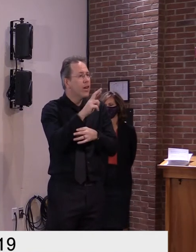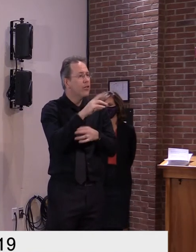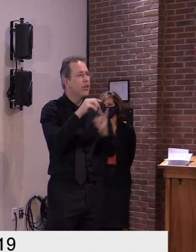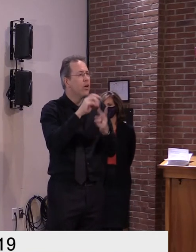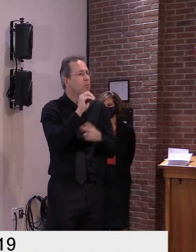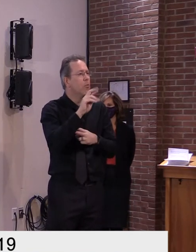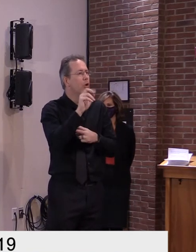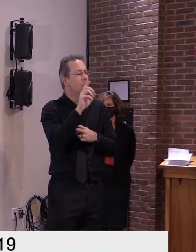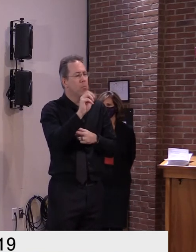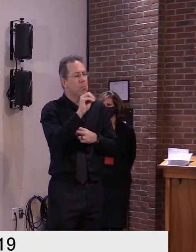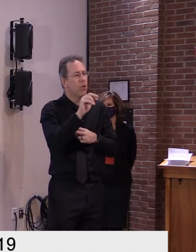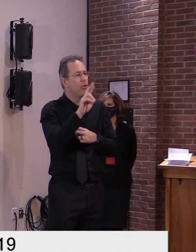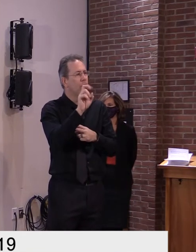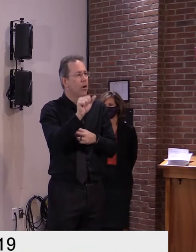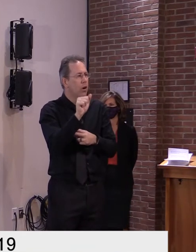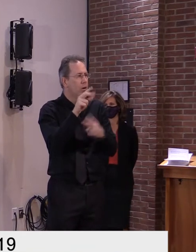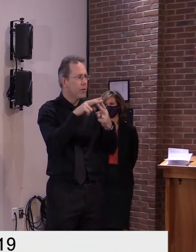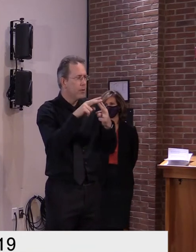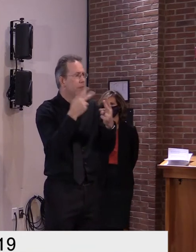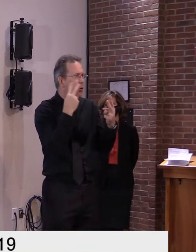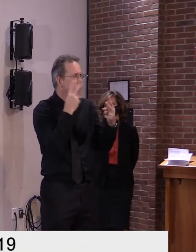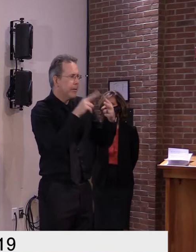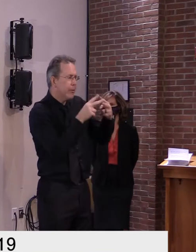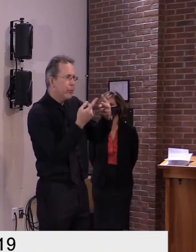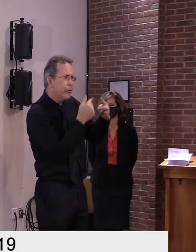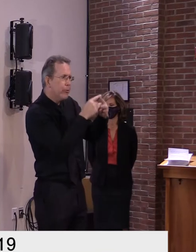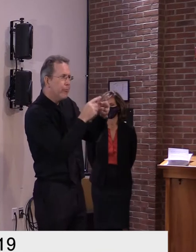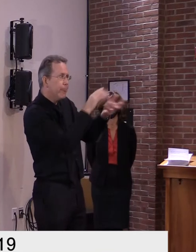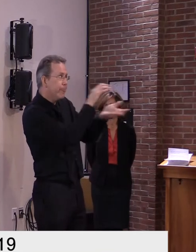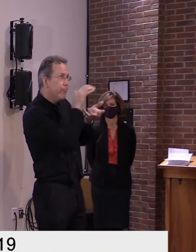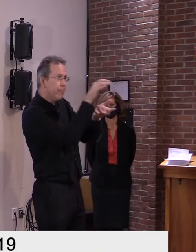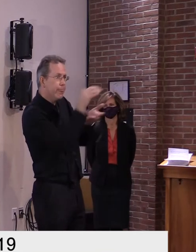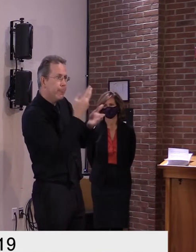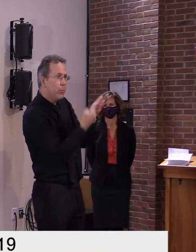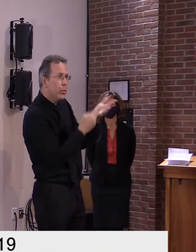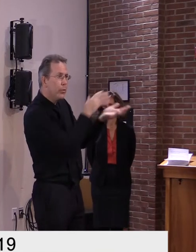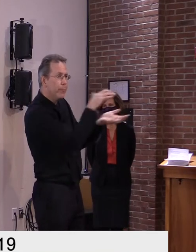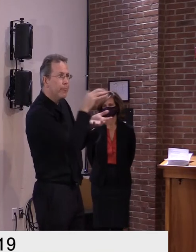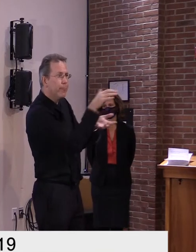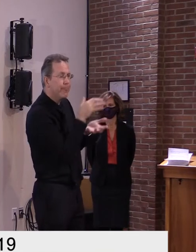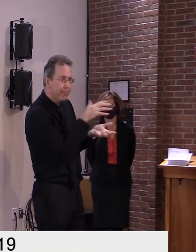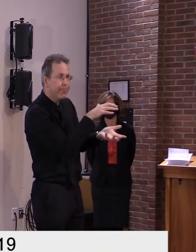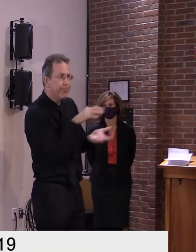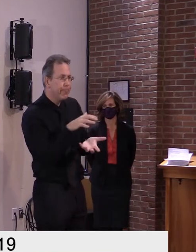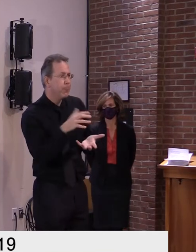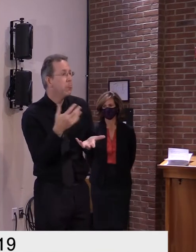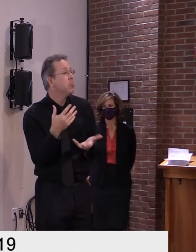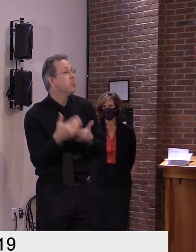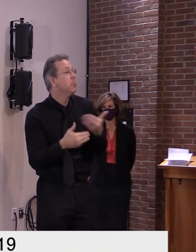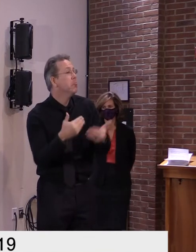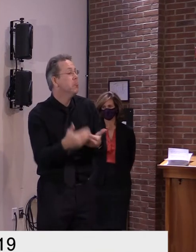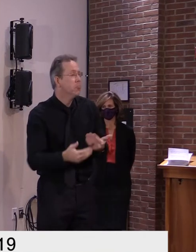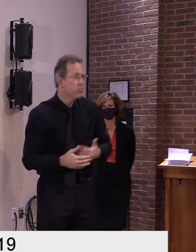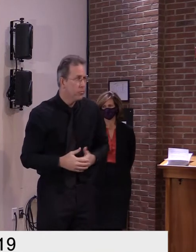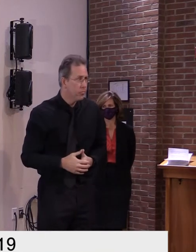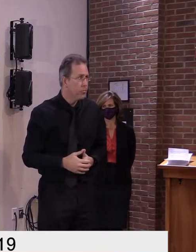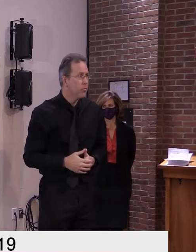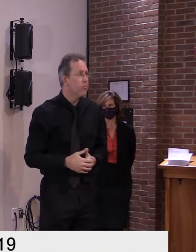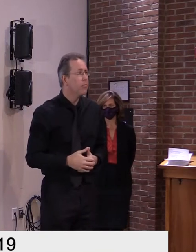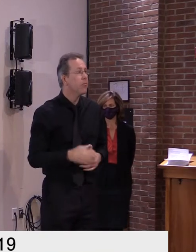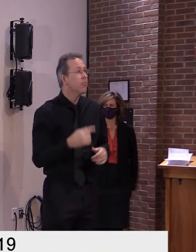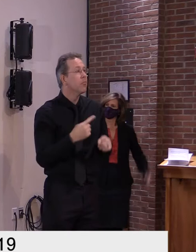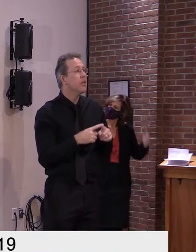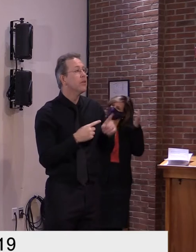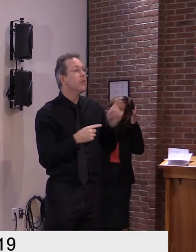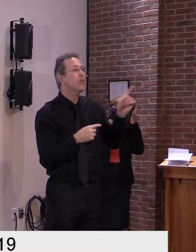based on the pace of the studies that they're involved with? And what is the production capacity of